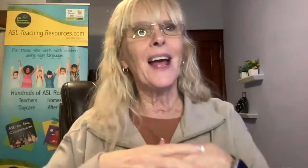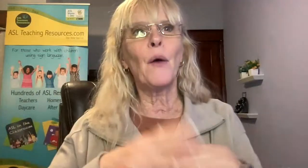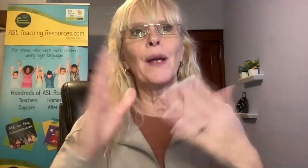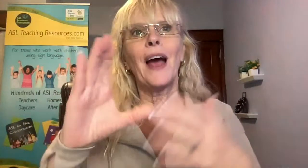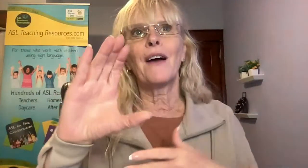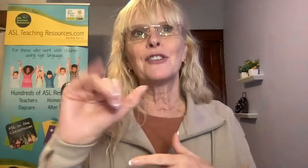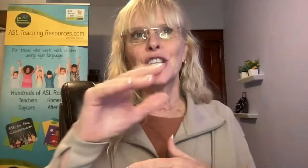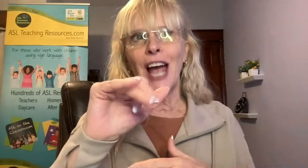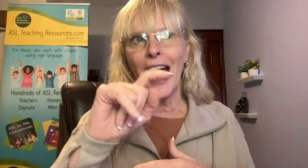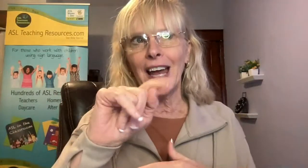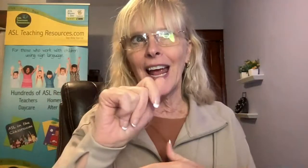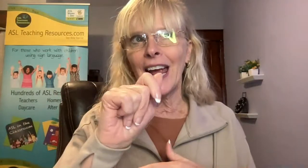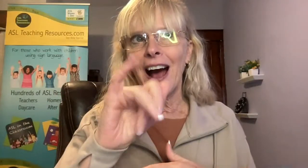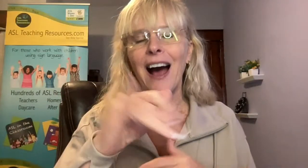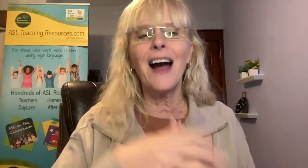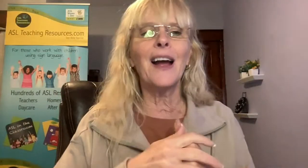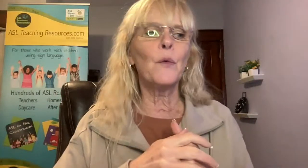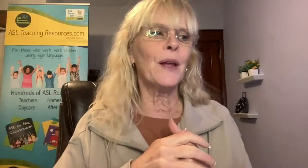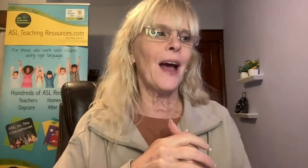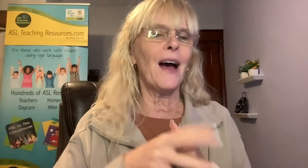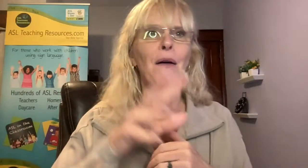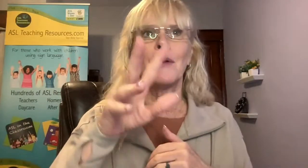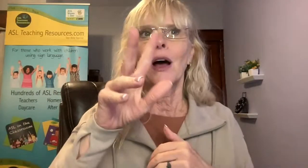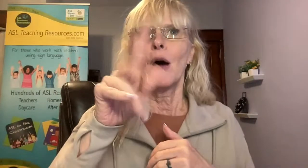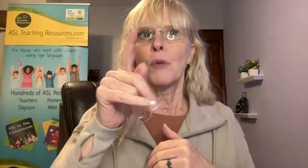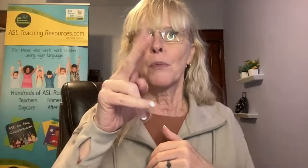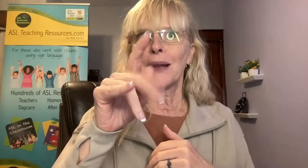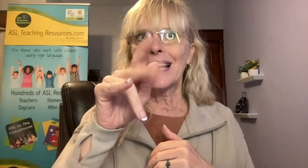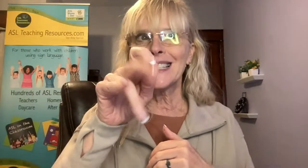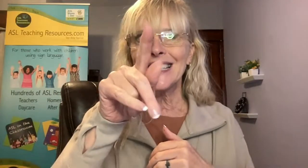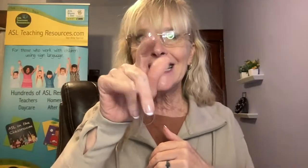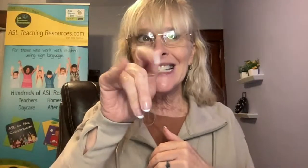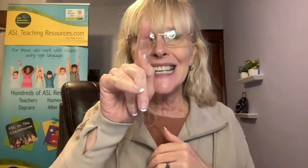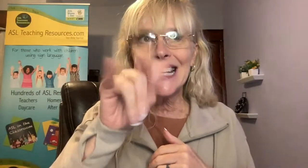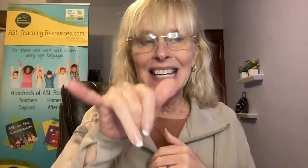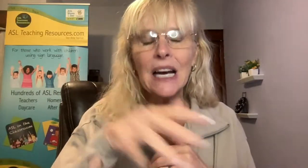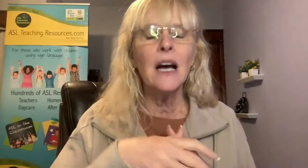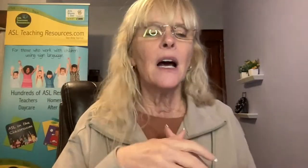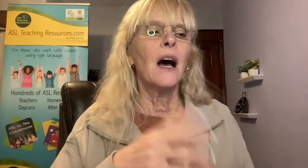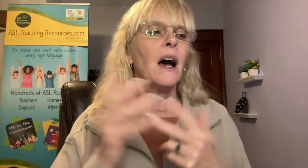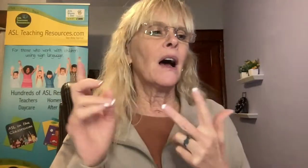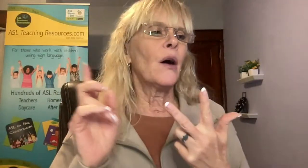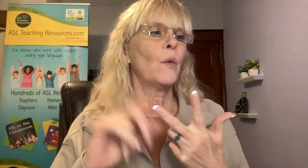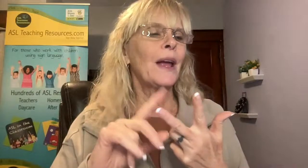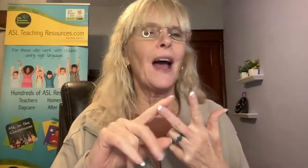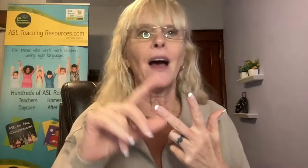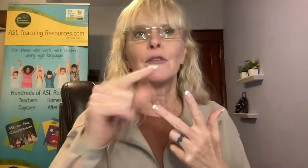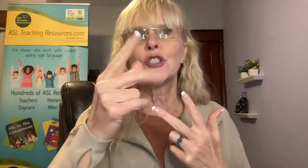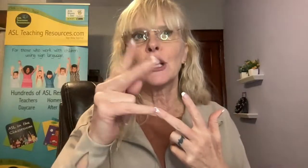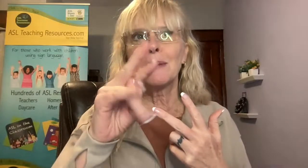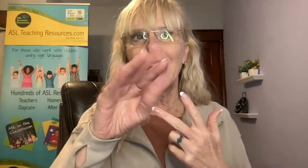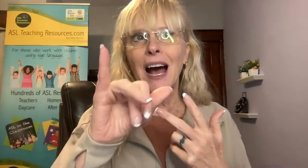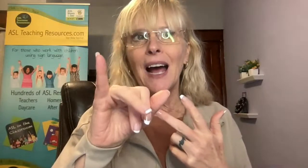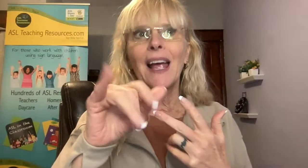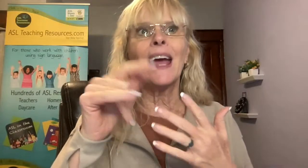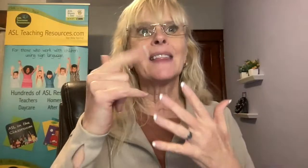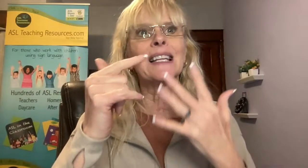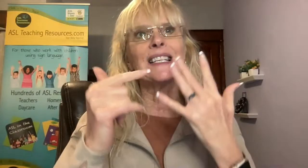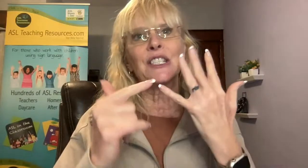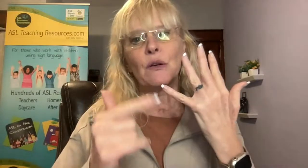We have Chat AI, we have Perplexity, we have Gemini, and the list goes